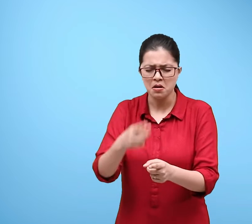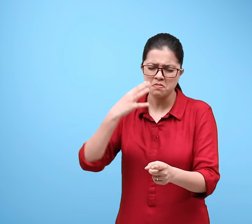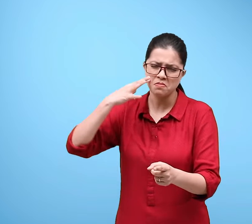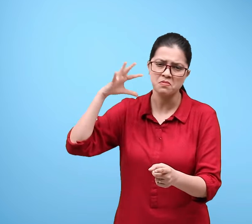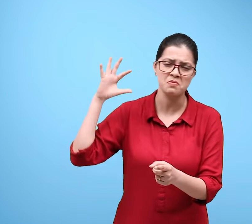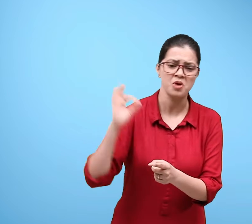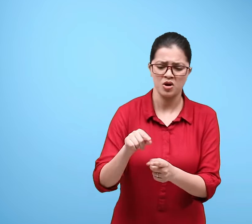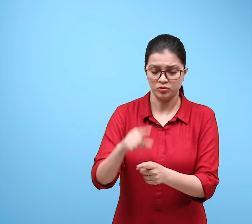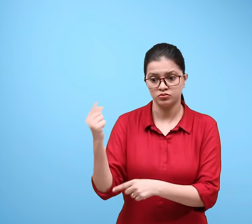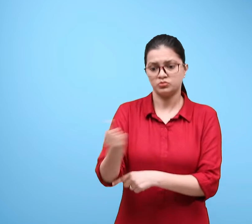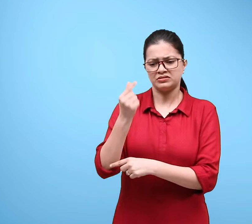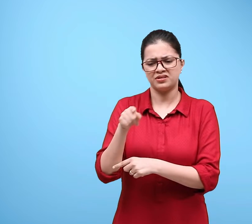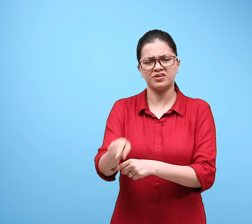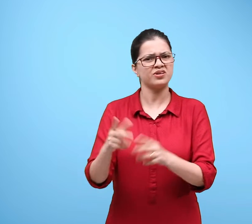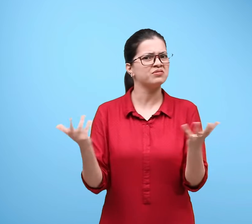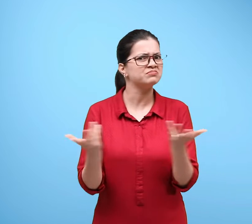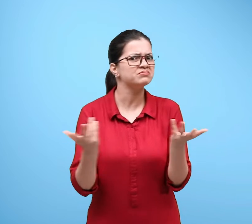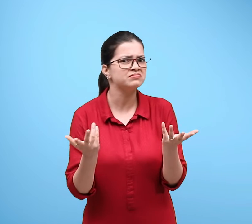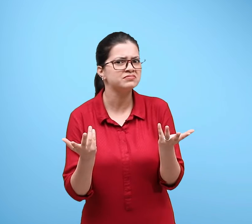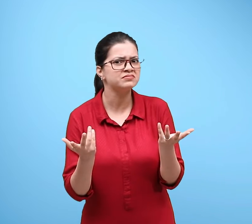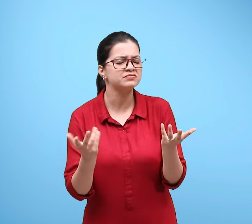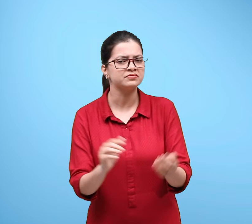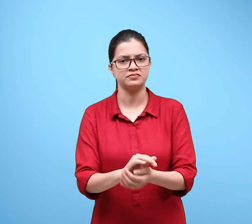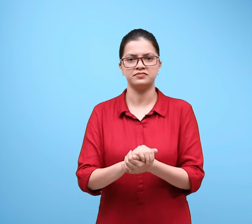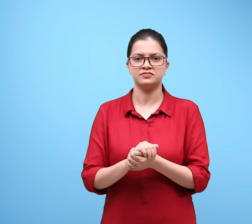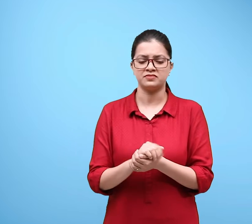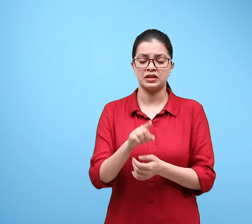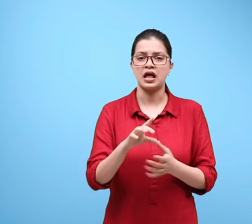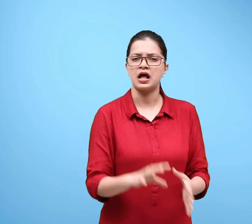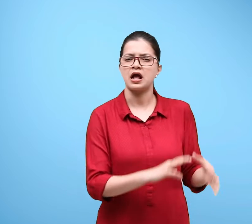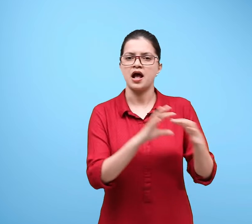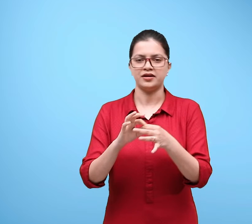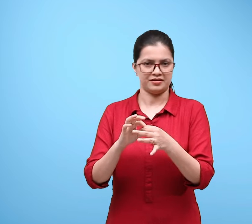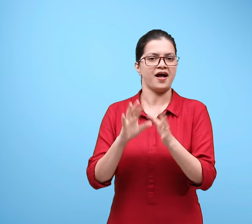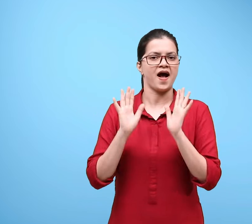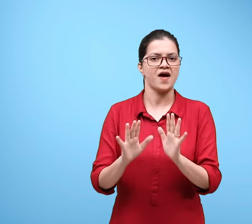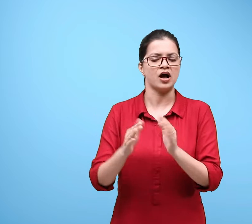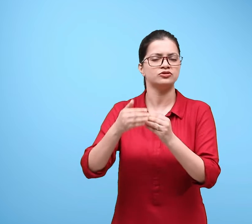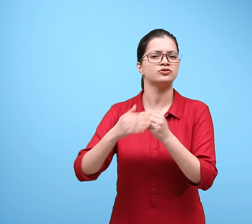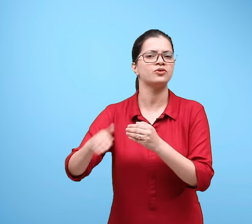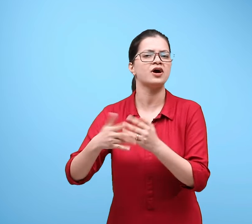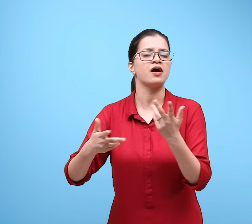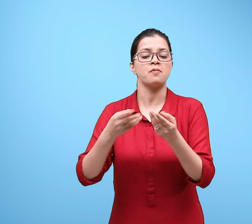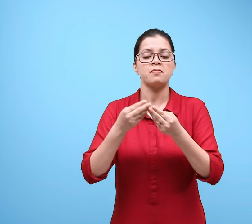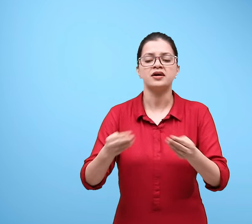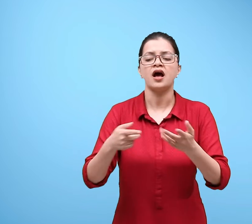So, what are all the properties of materials that would be important for their usage? Some properties